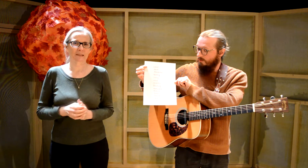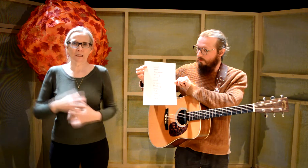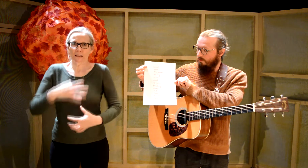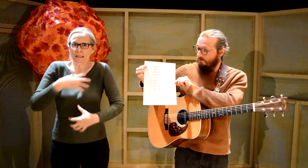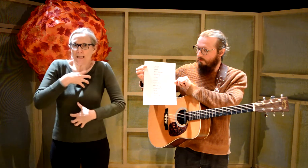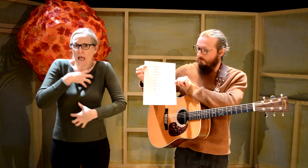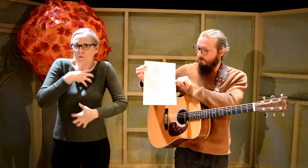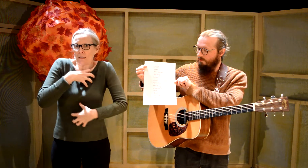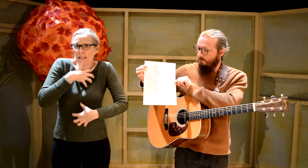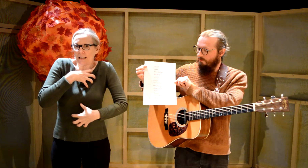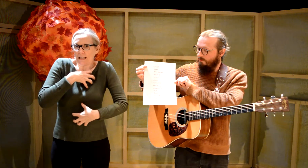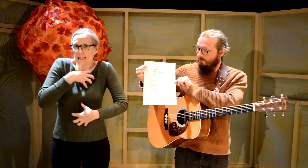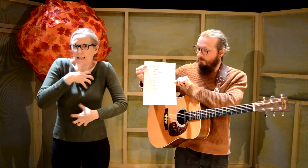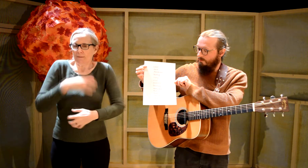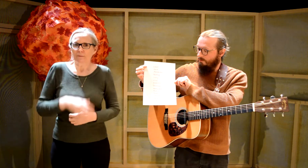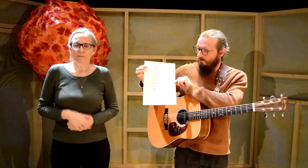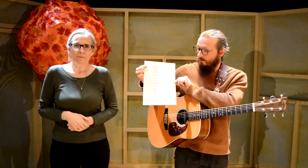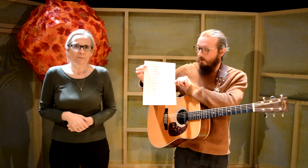scary,